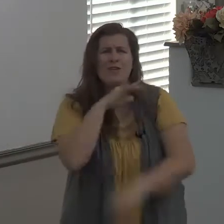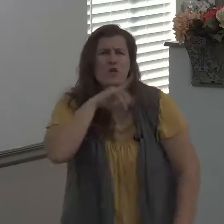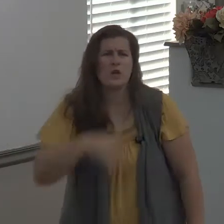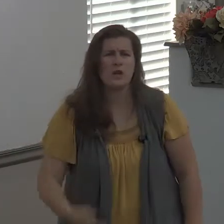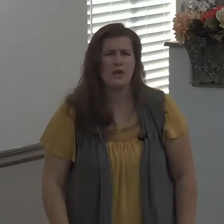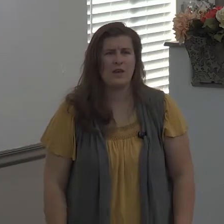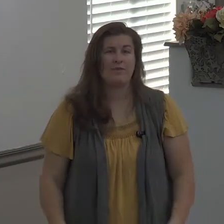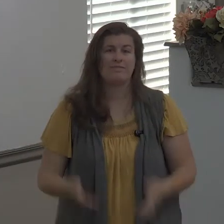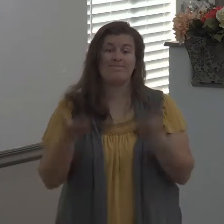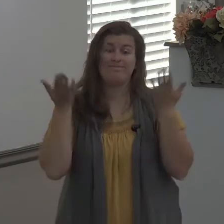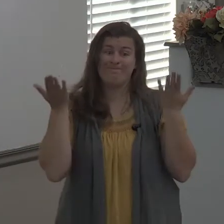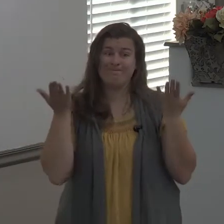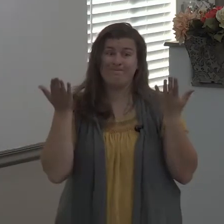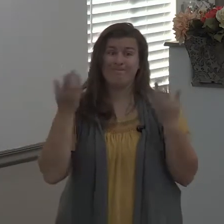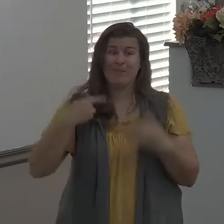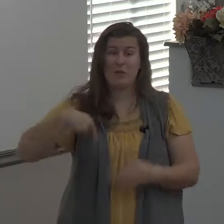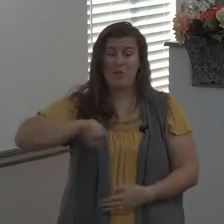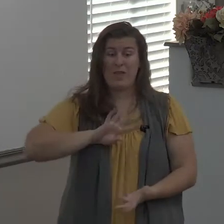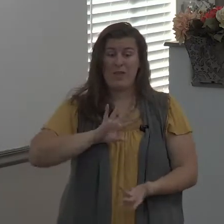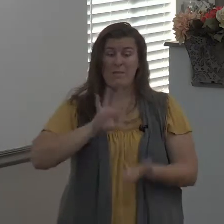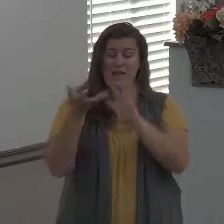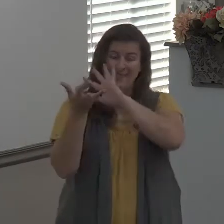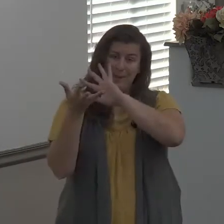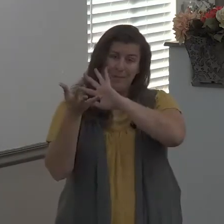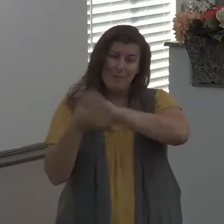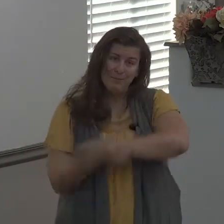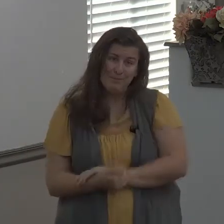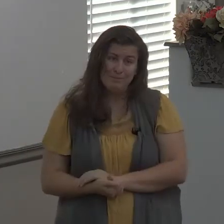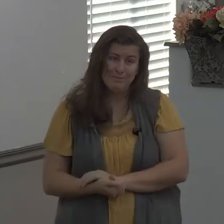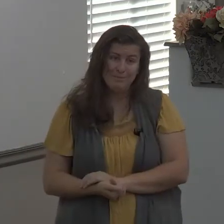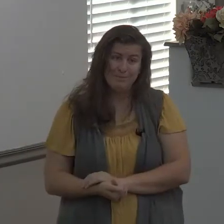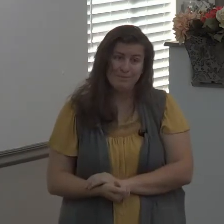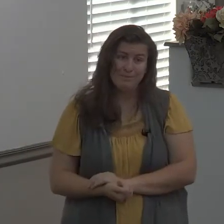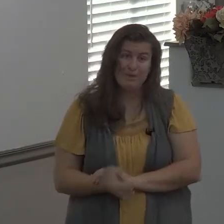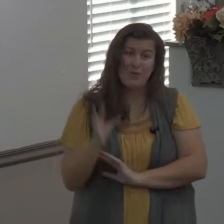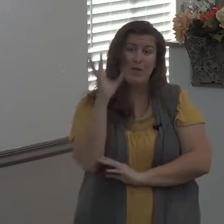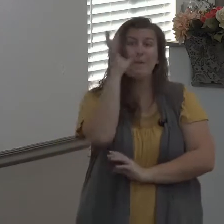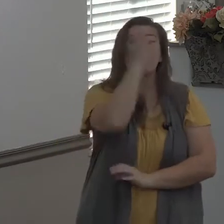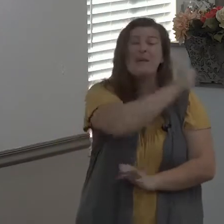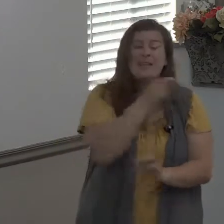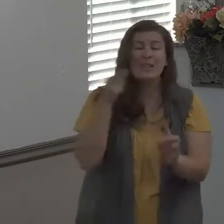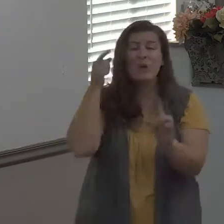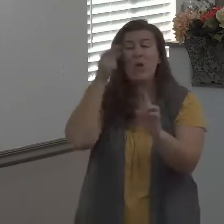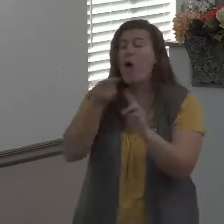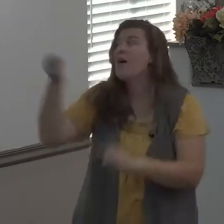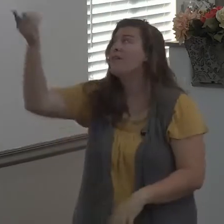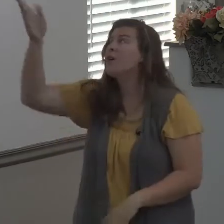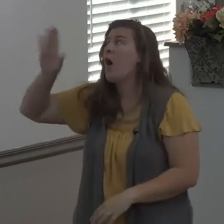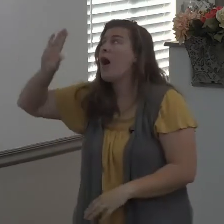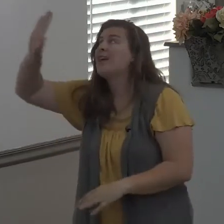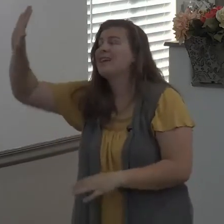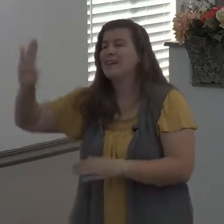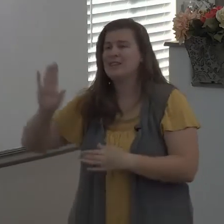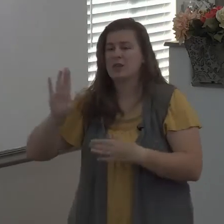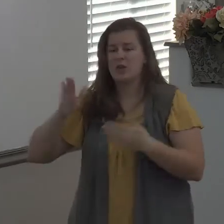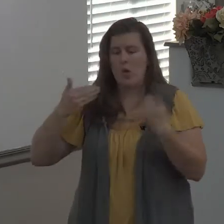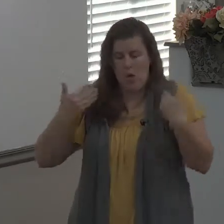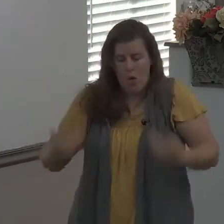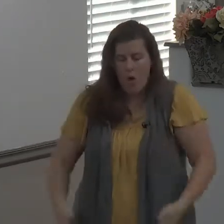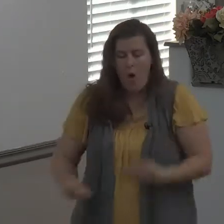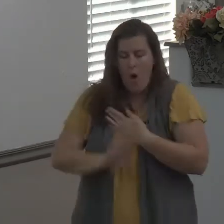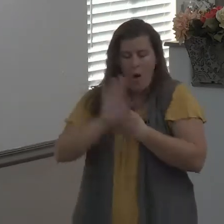are, well, he's fighting dirty, so I'm going to fight dirty. We've blown it.